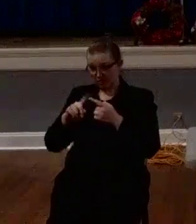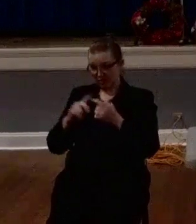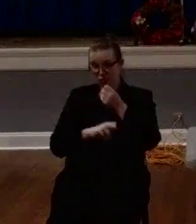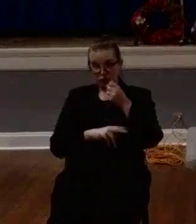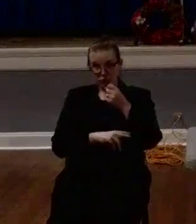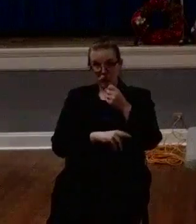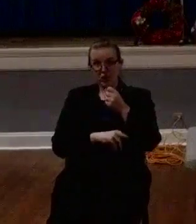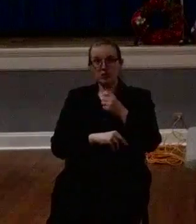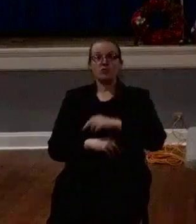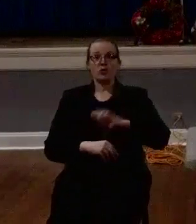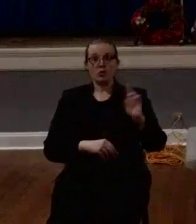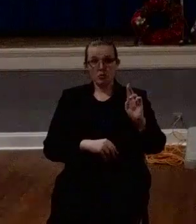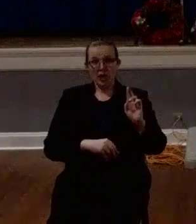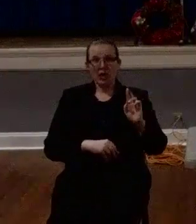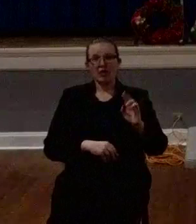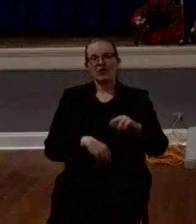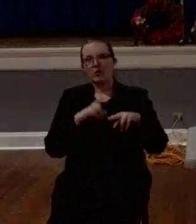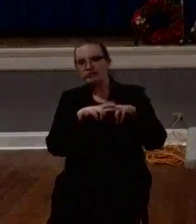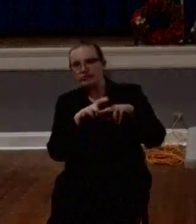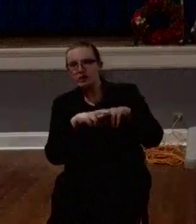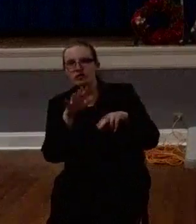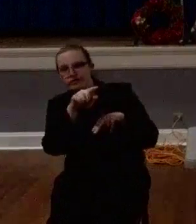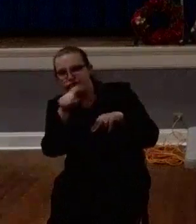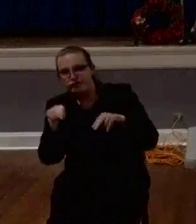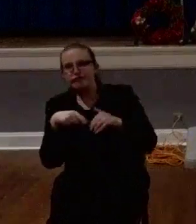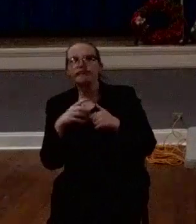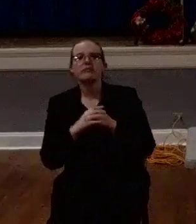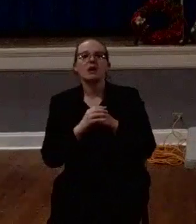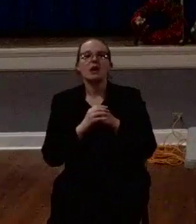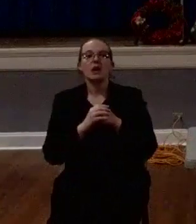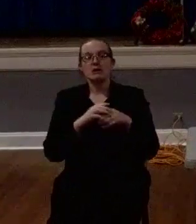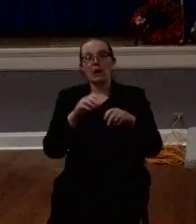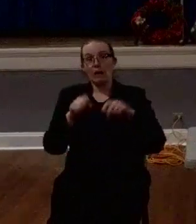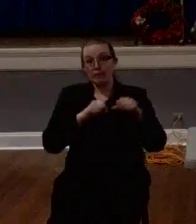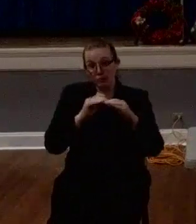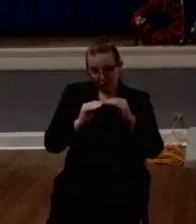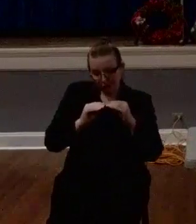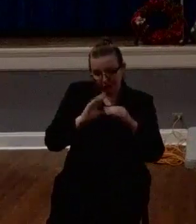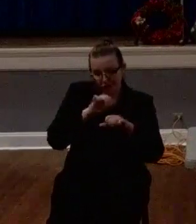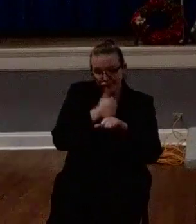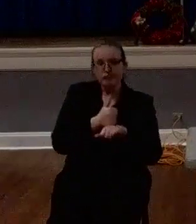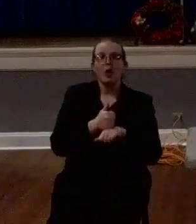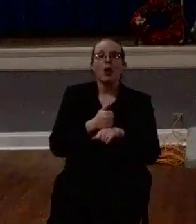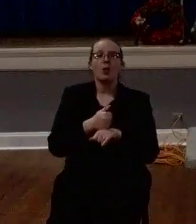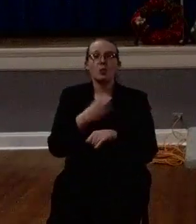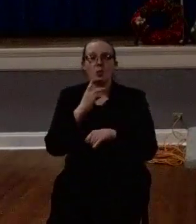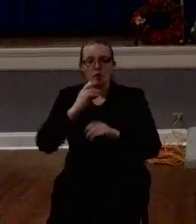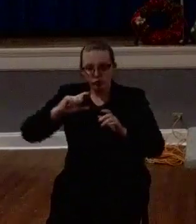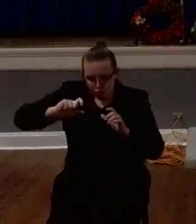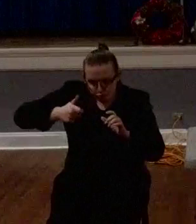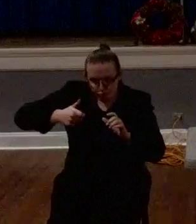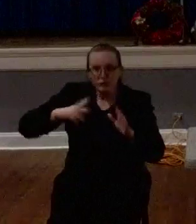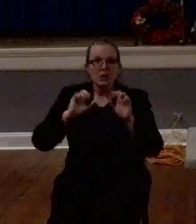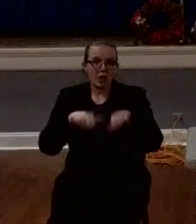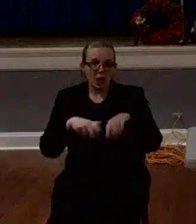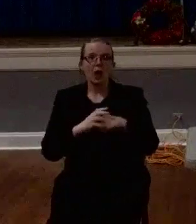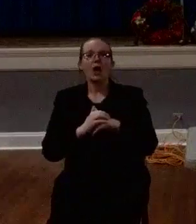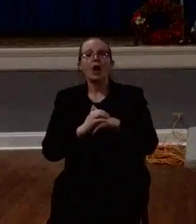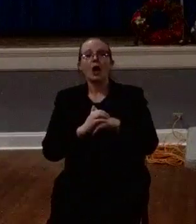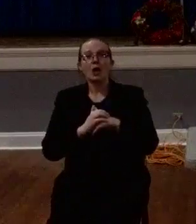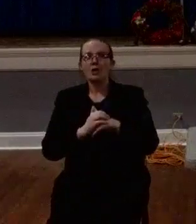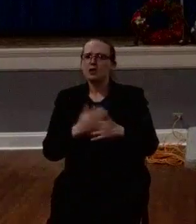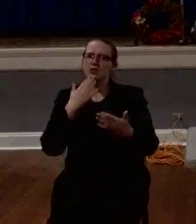in the right. There's some benches, we talked about a bike repair station, a drinking fountain, just a great point